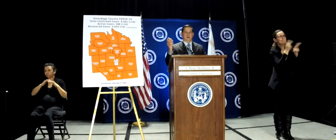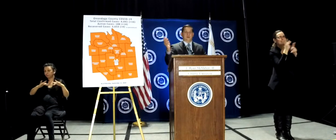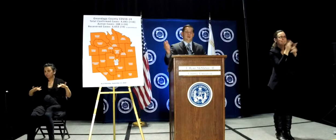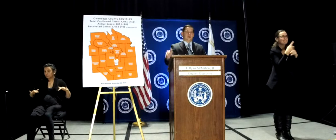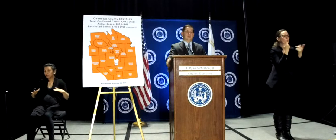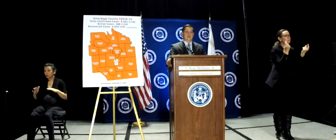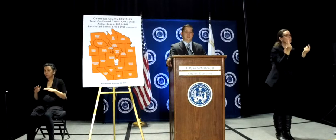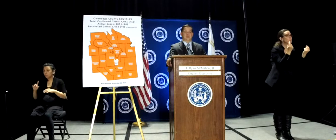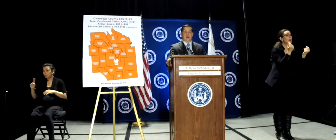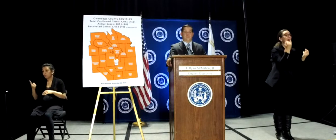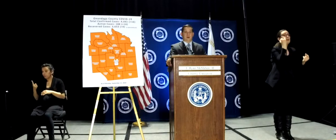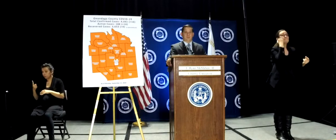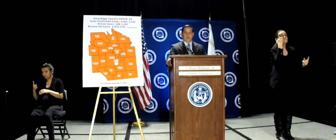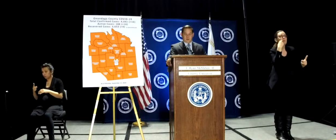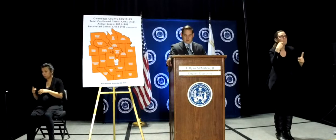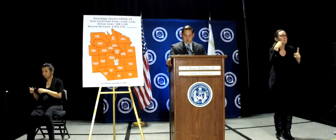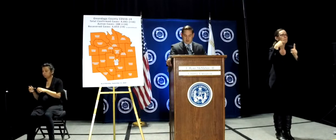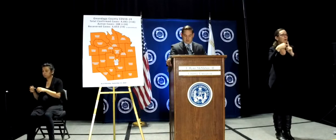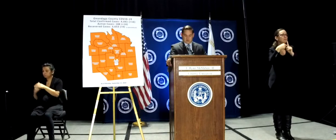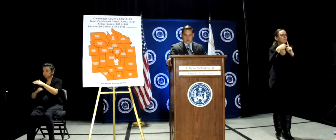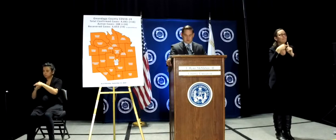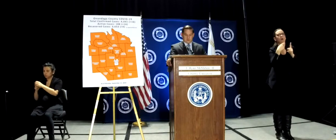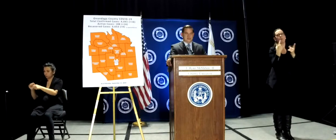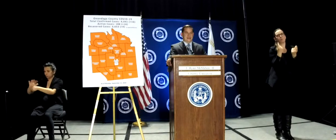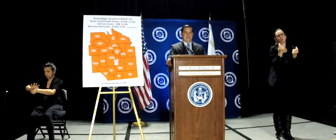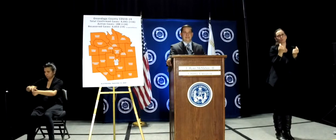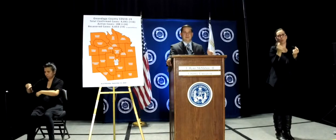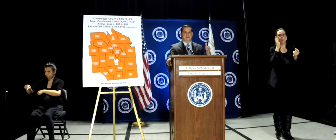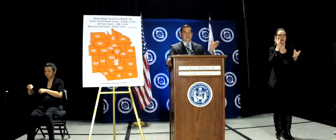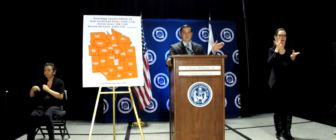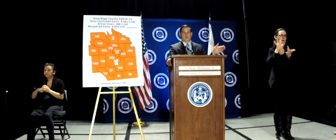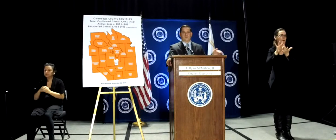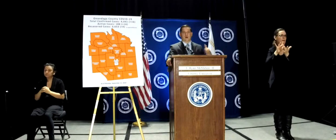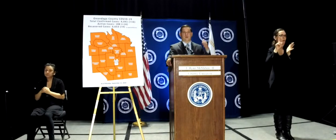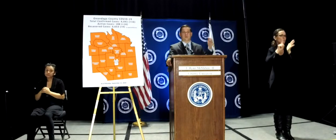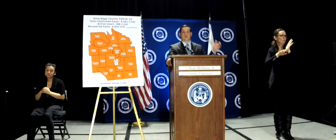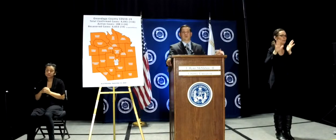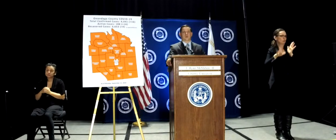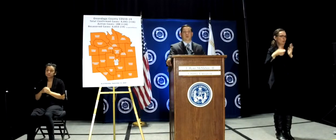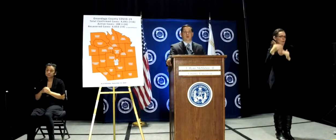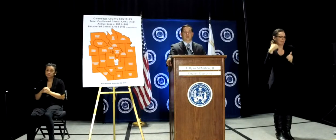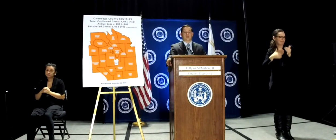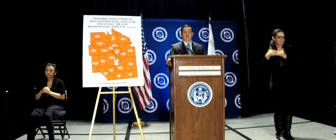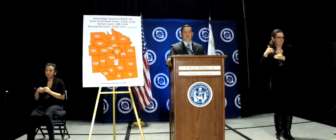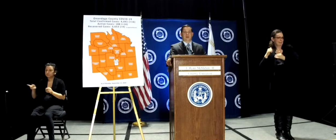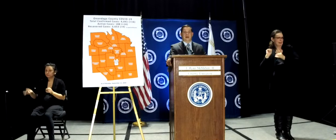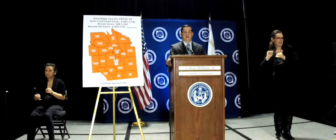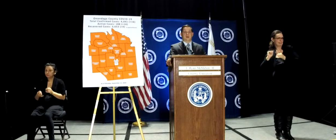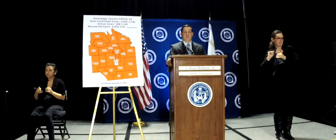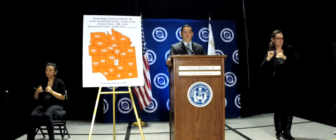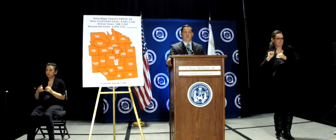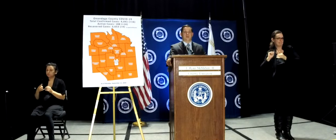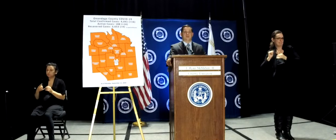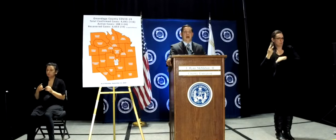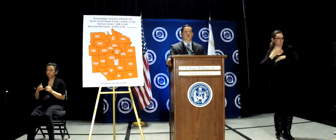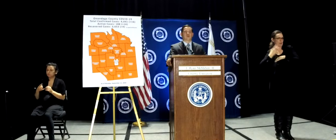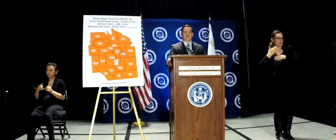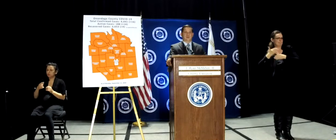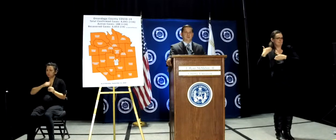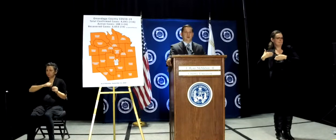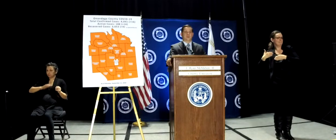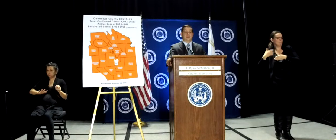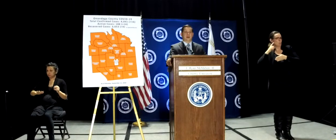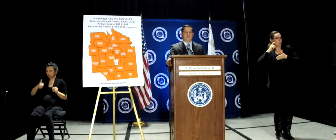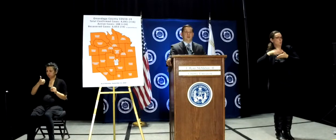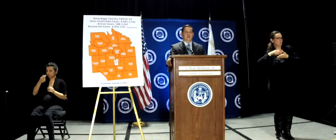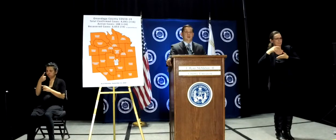that one case that's going to pop up. Again, 6 cases of kids so far through the school year. We've been at it a couple of weeks, thousands of